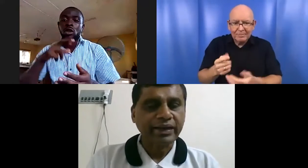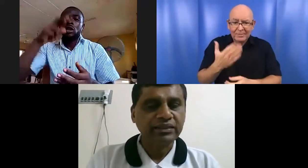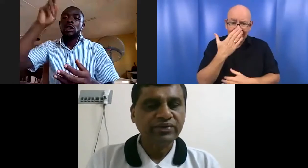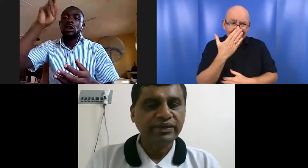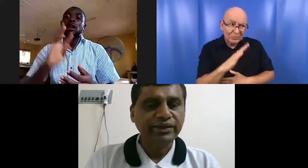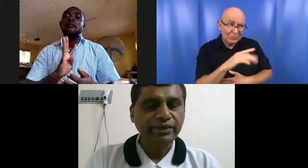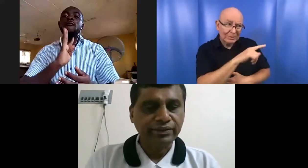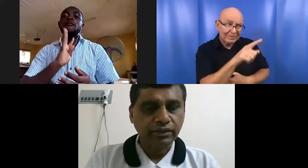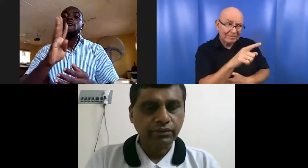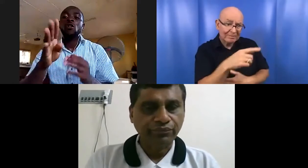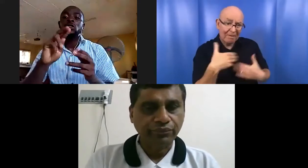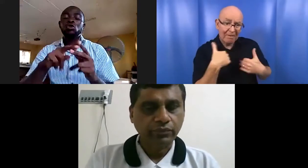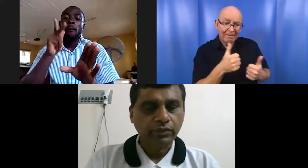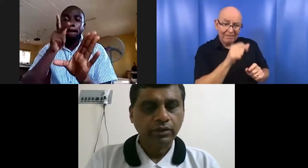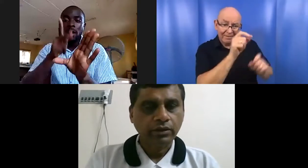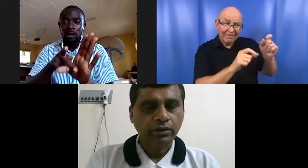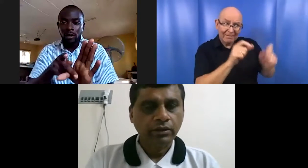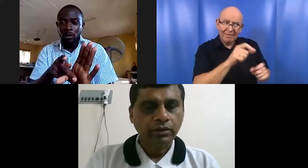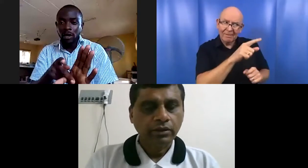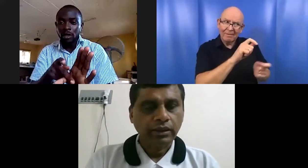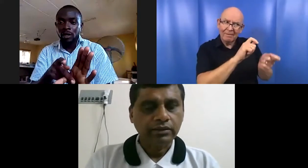participate actively in the